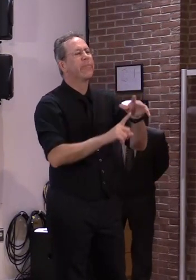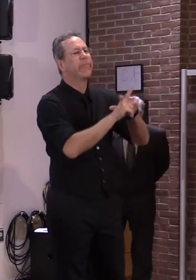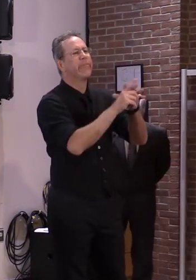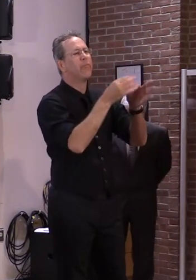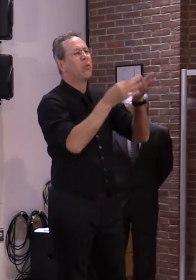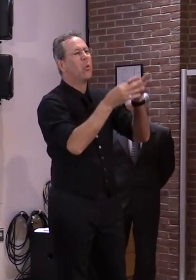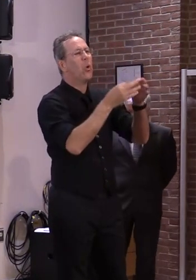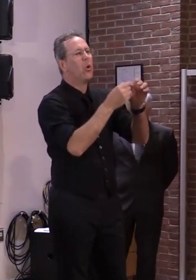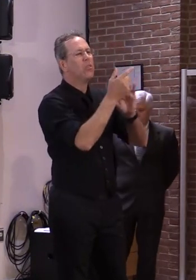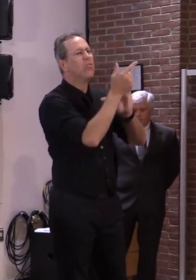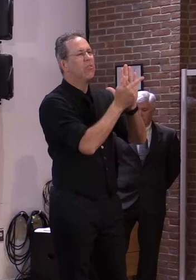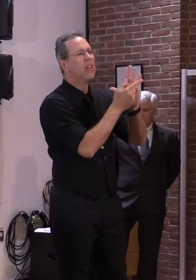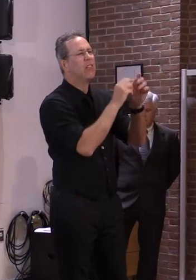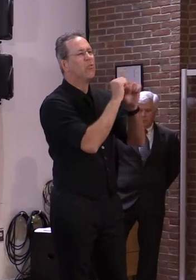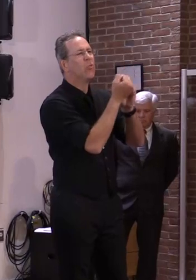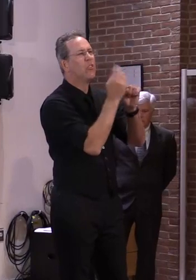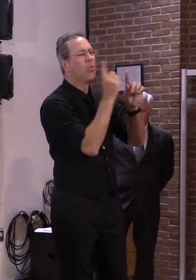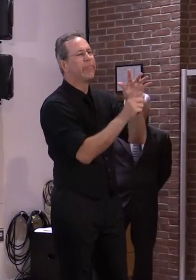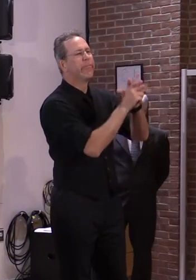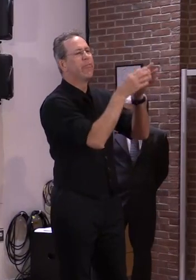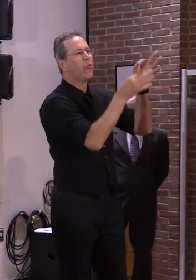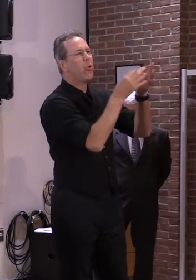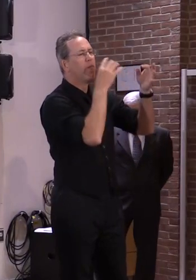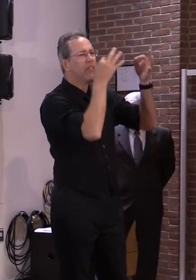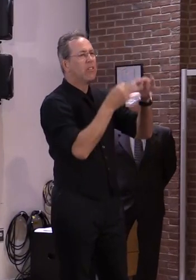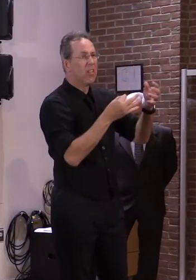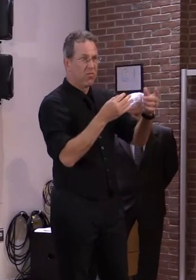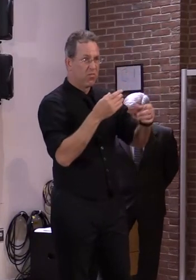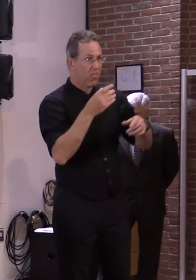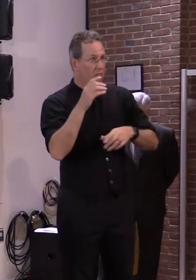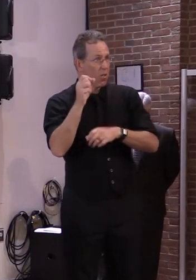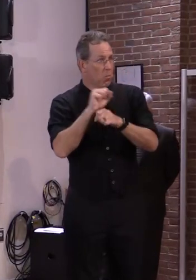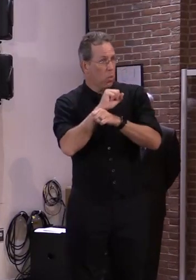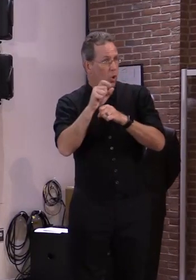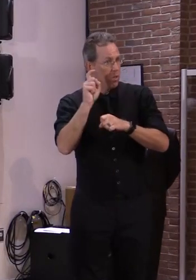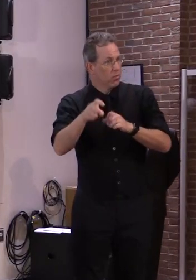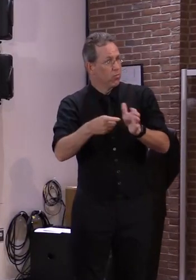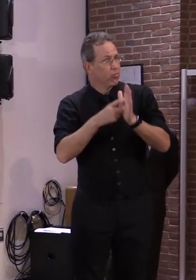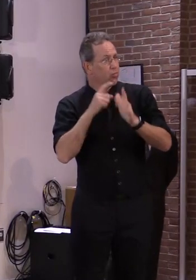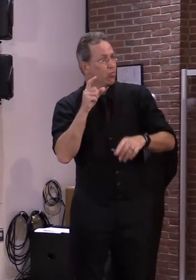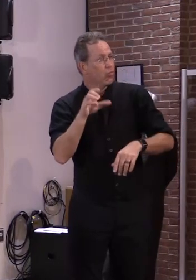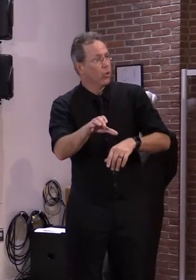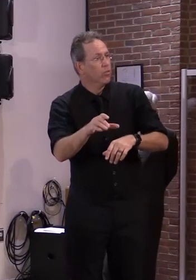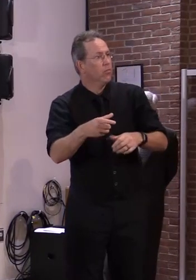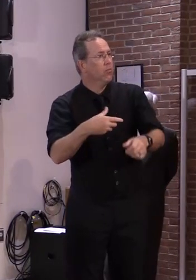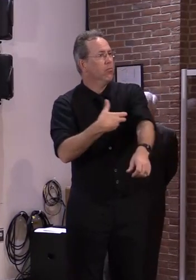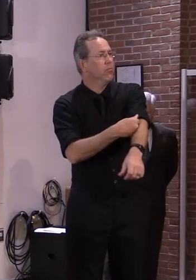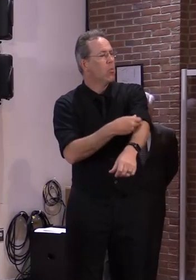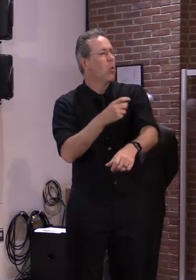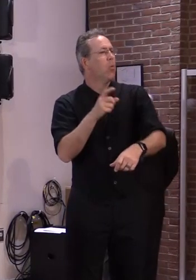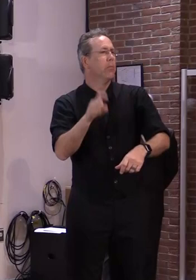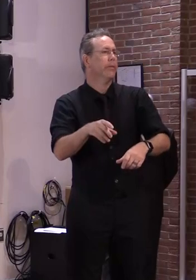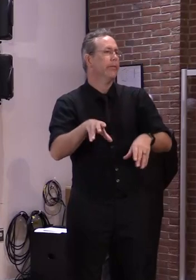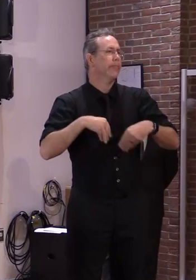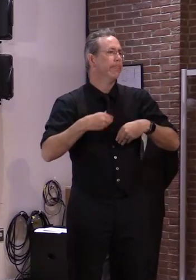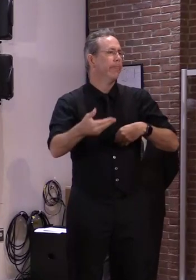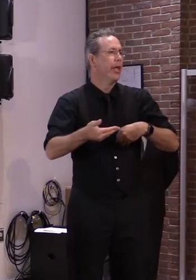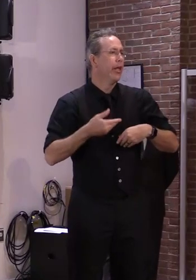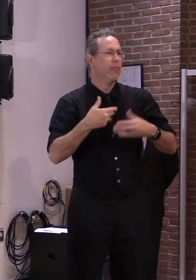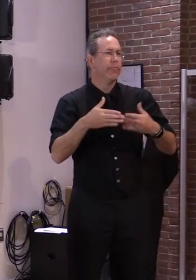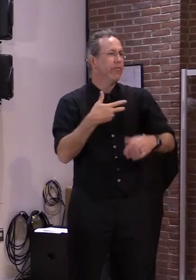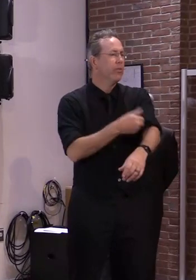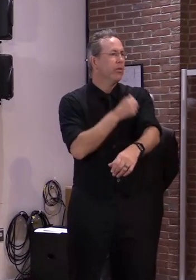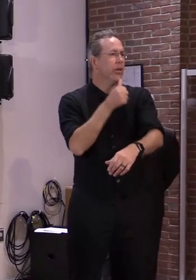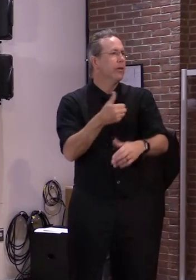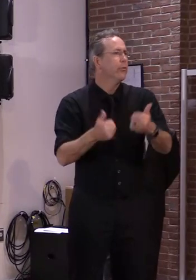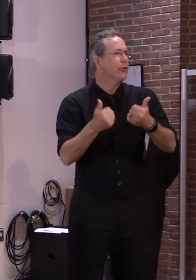outcomes. But again, I think that would be a discussion that employers should be having with their own legal